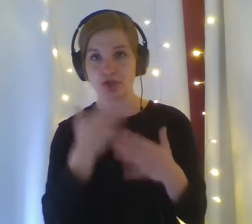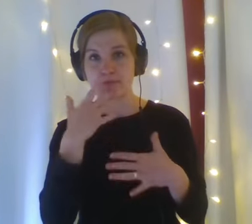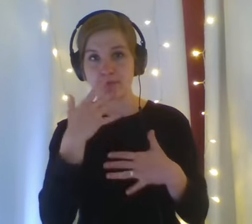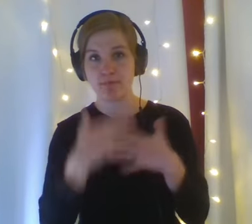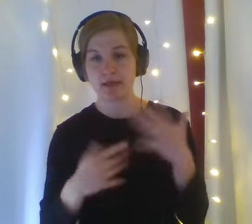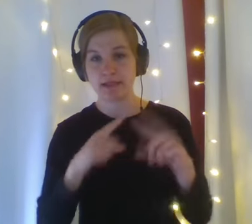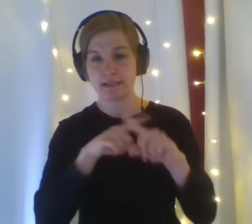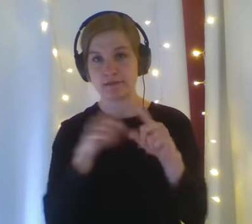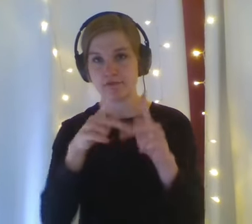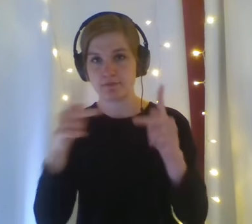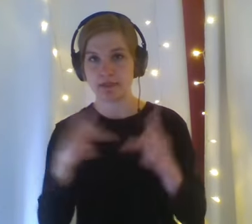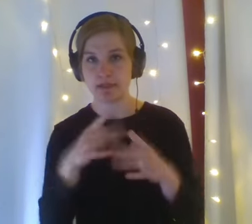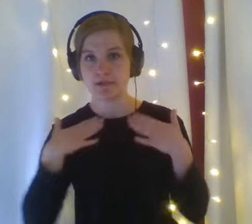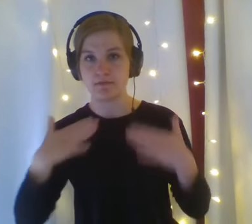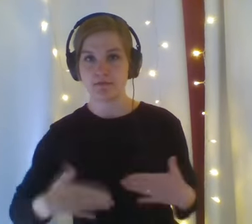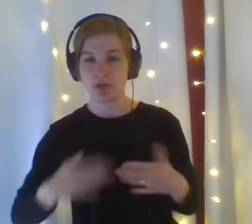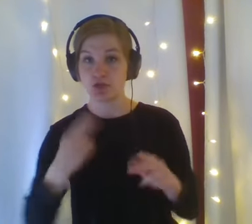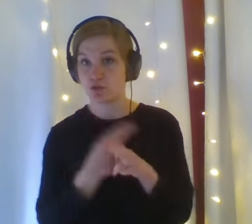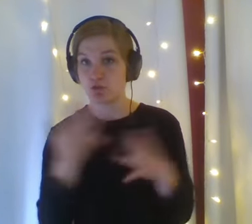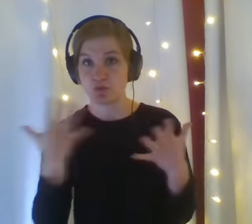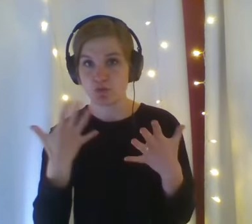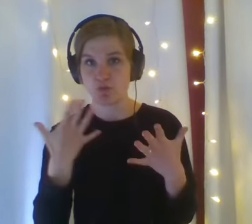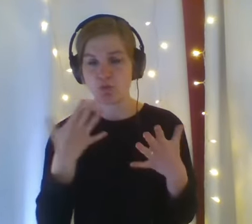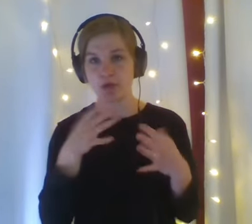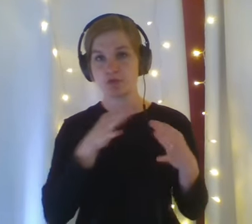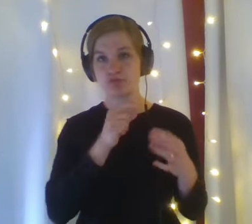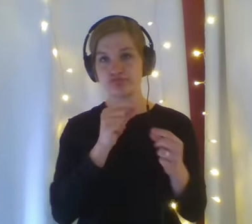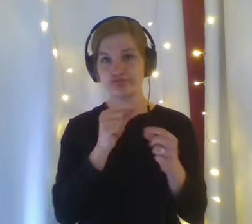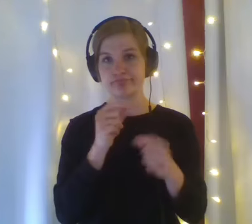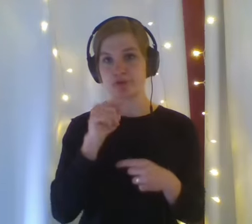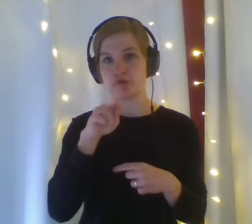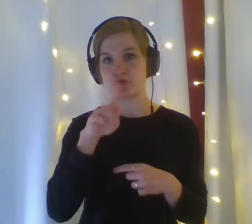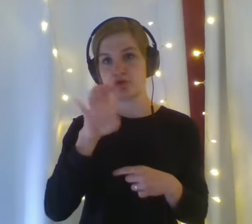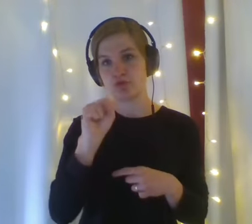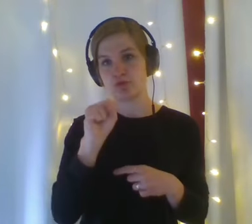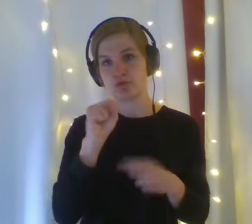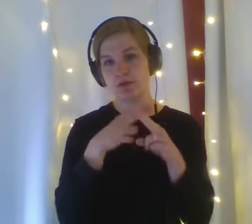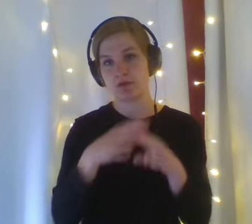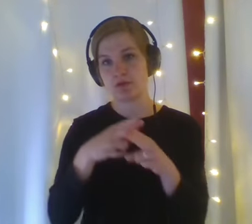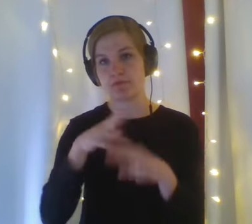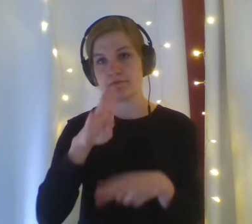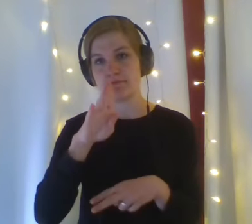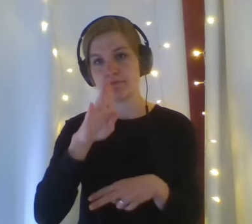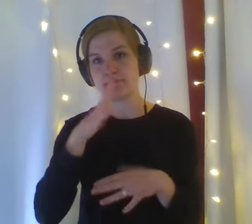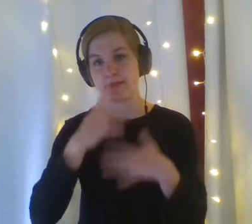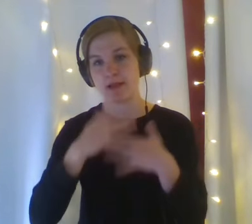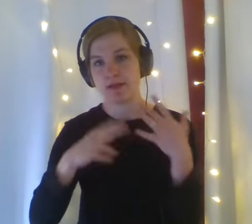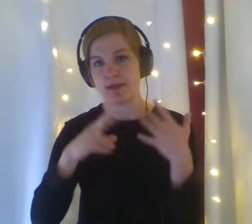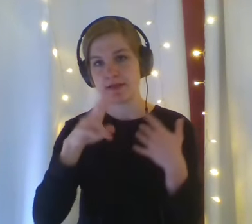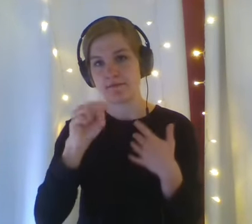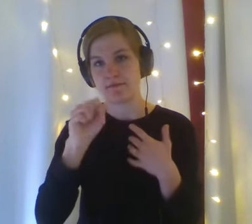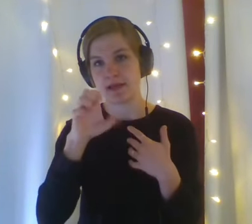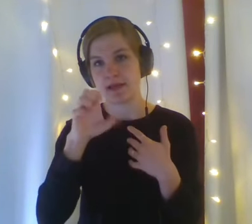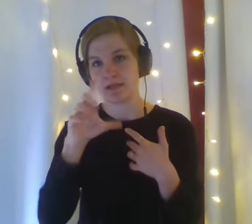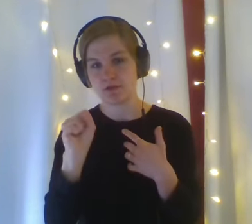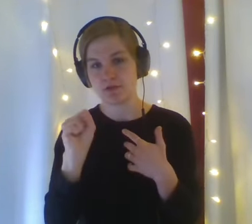tubes that are surrounded by muscle that we collectively refer to as blood vessels. Now, blood vessels come in a bunch of different